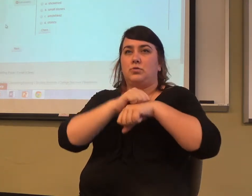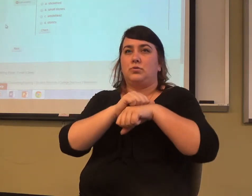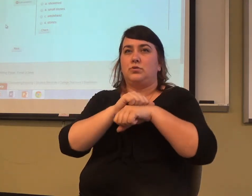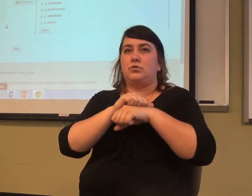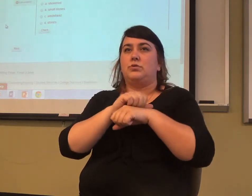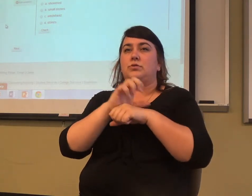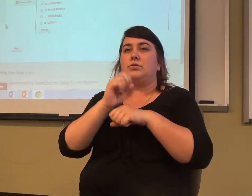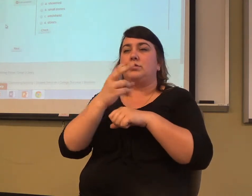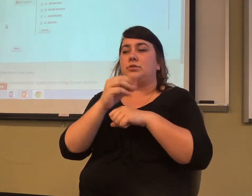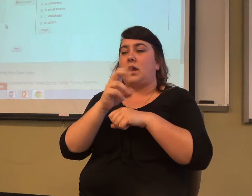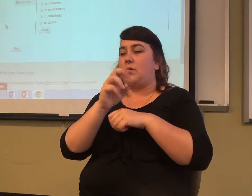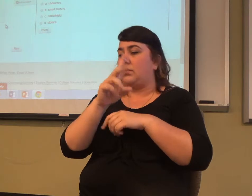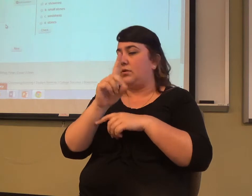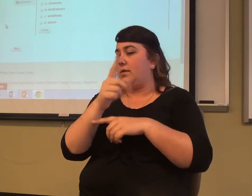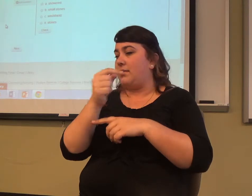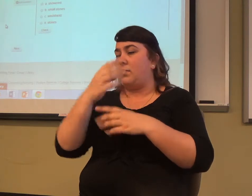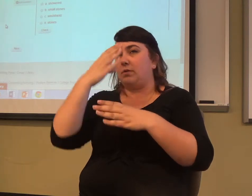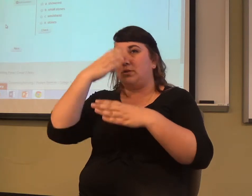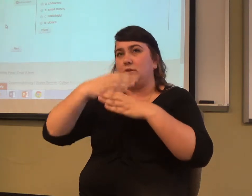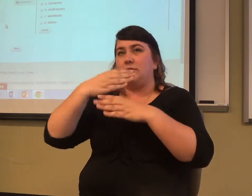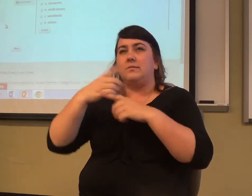windshield, what is the sentence about?